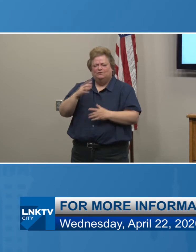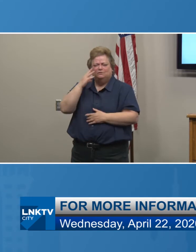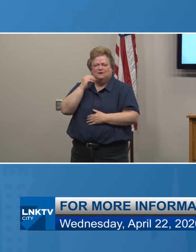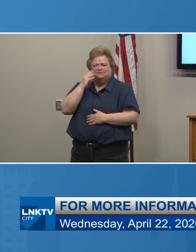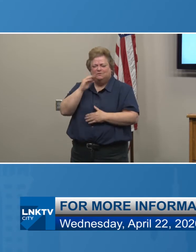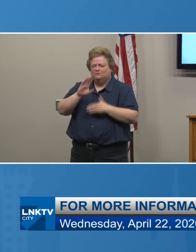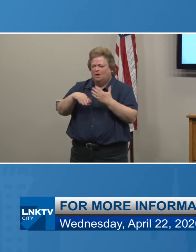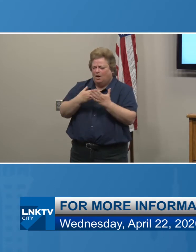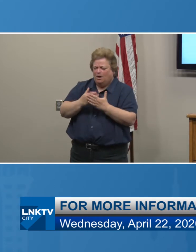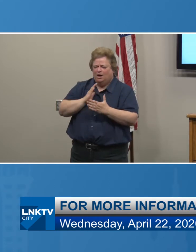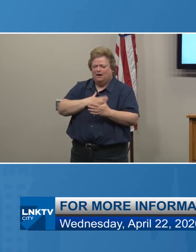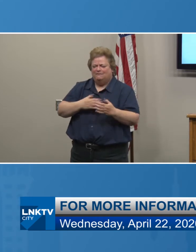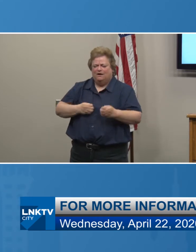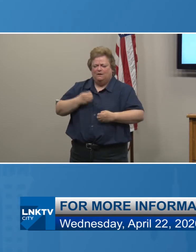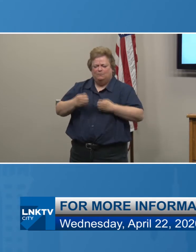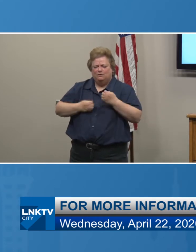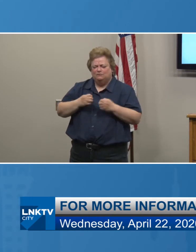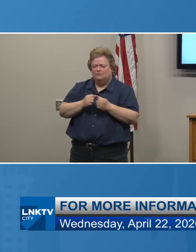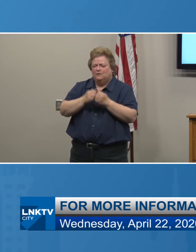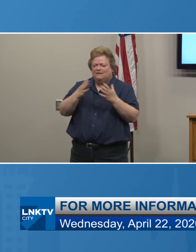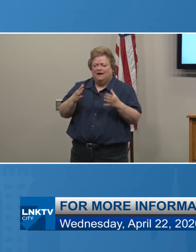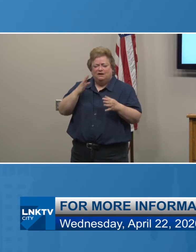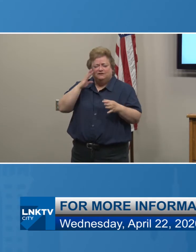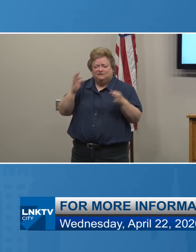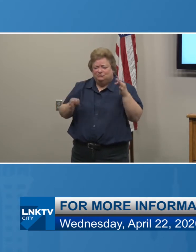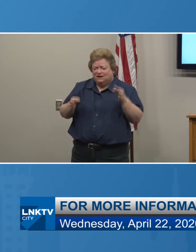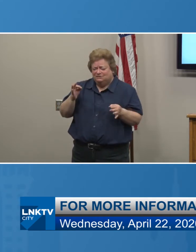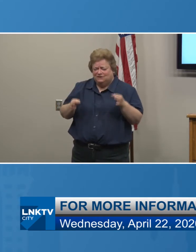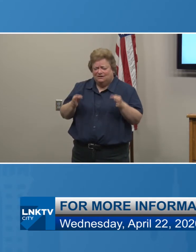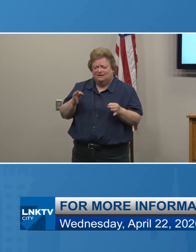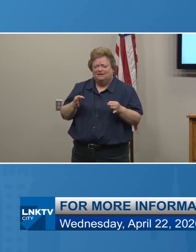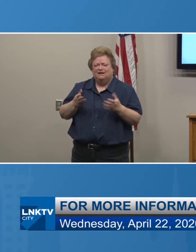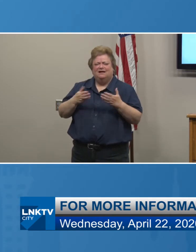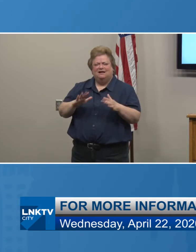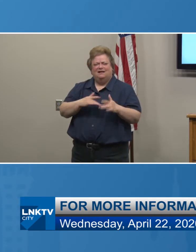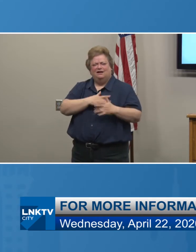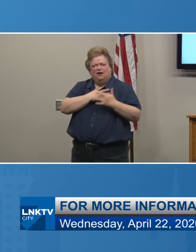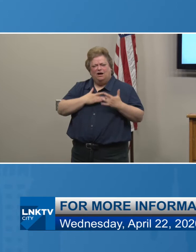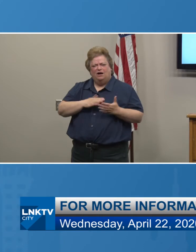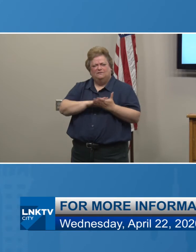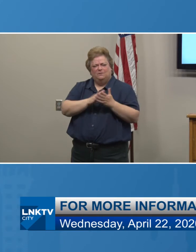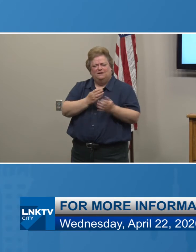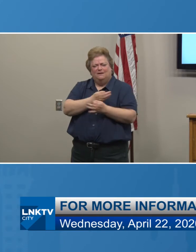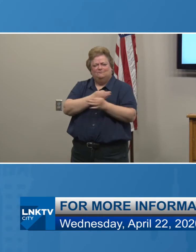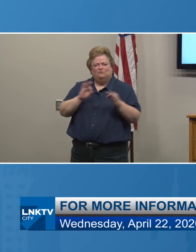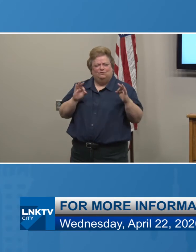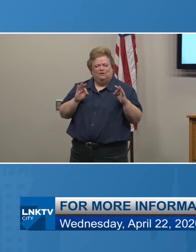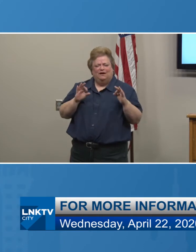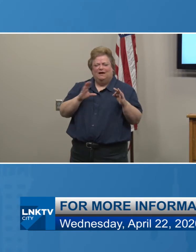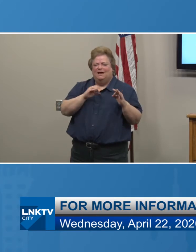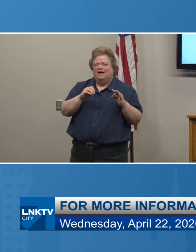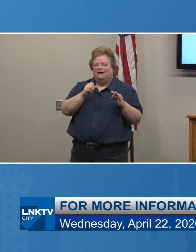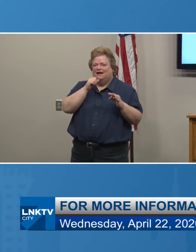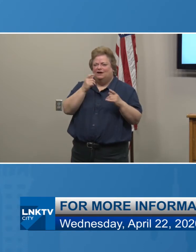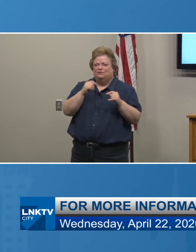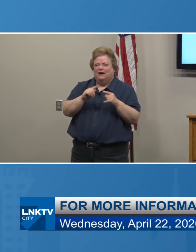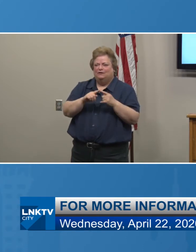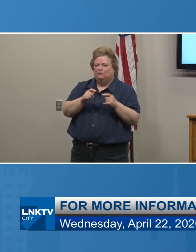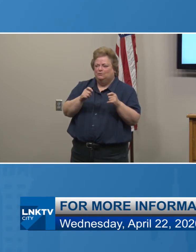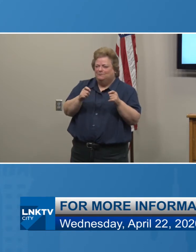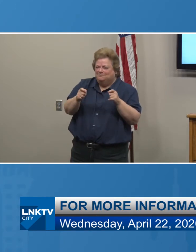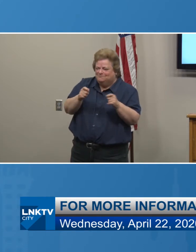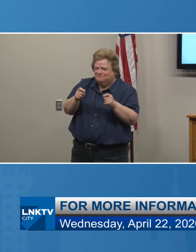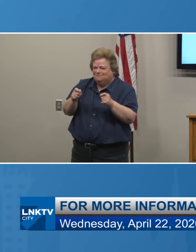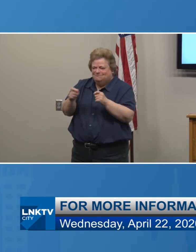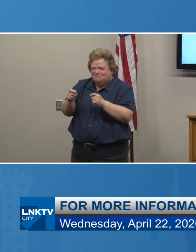our emotions without judging, to let our hearts be free, and not to try to micromanage or